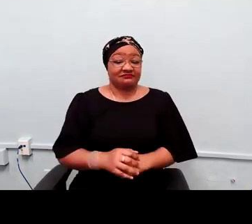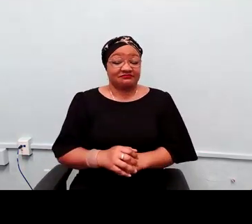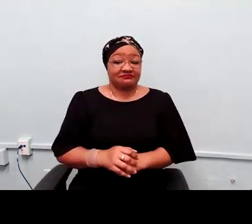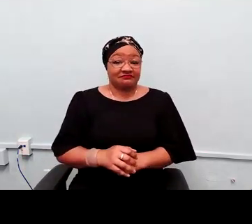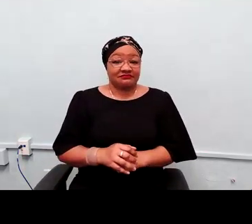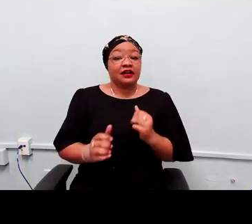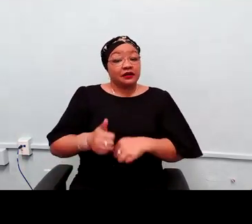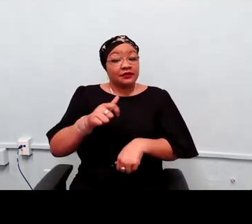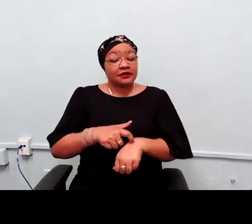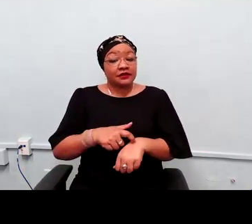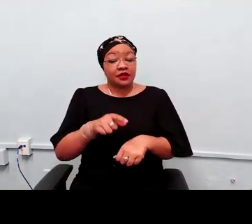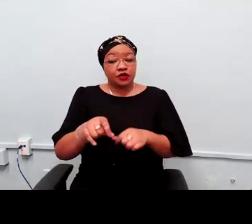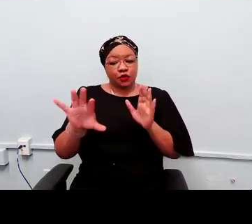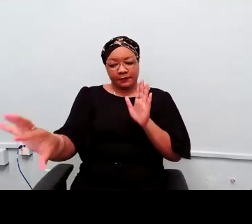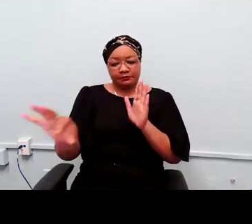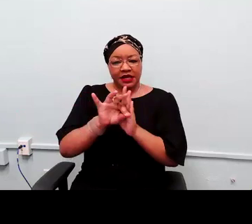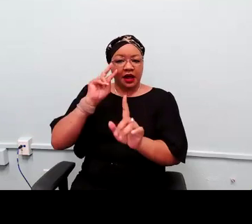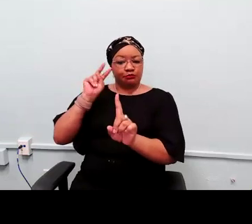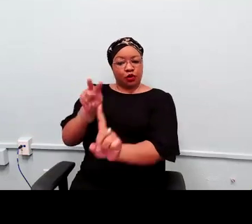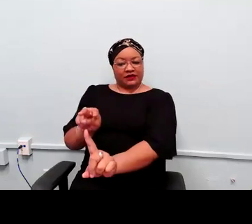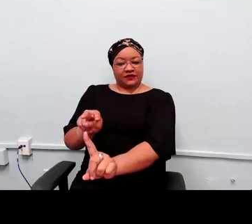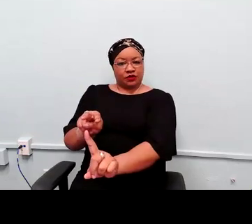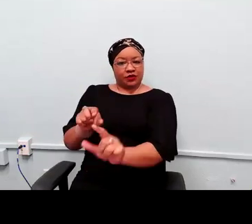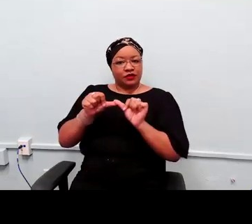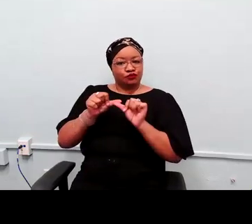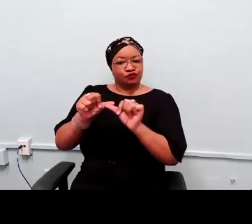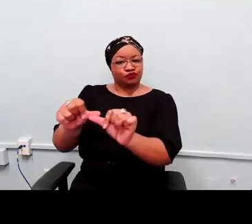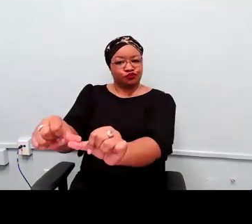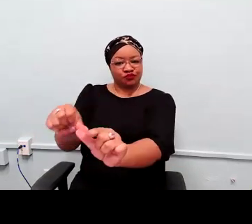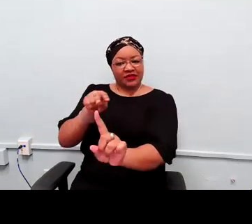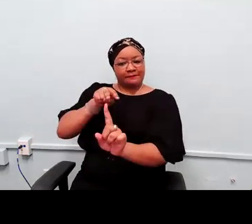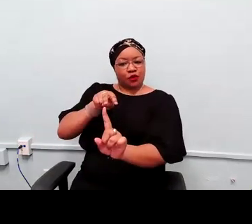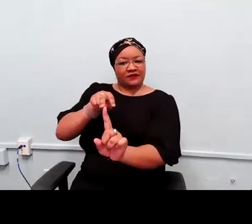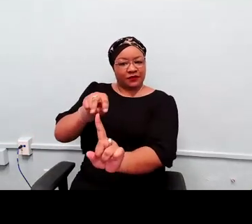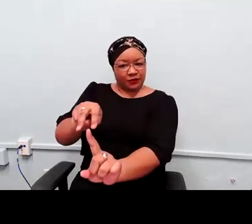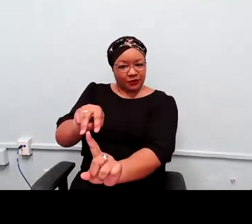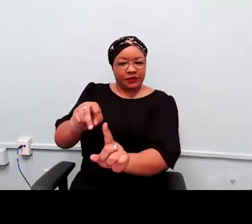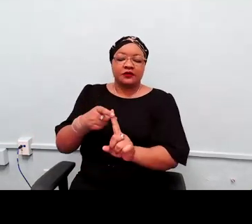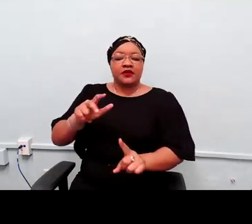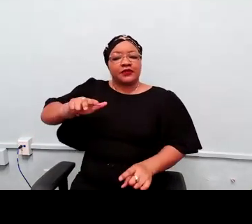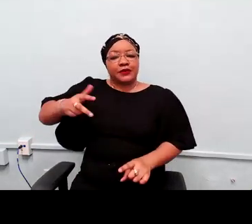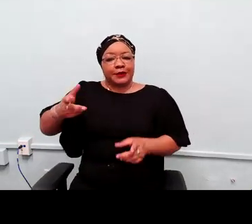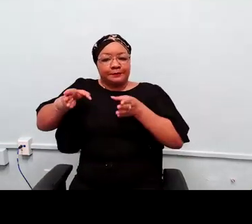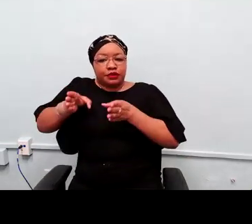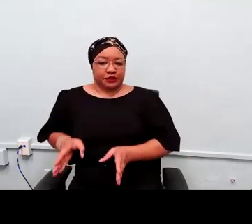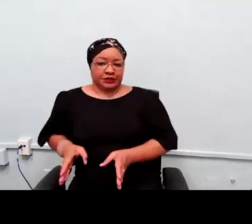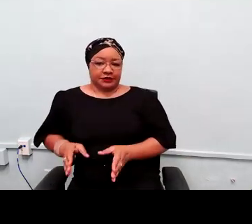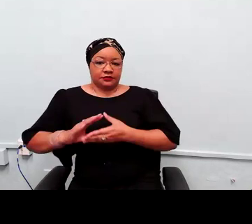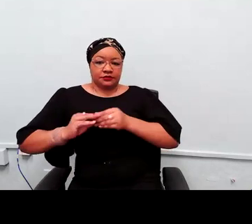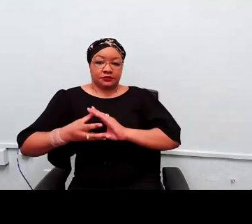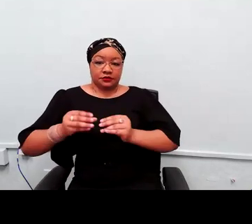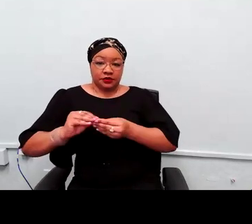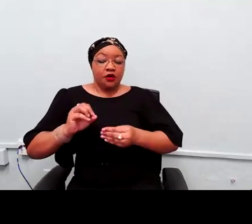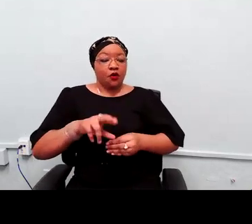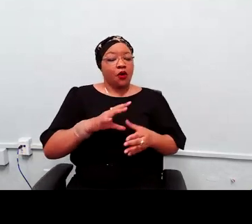Normally you pick a point of view. You decide that you're going to tell the story in traditional third person narration or first